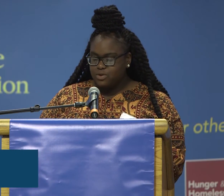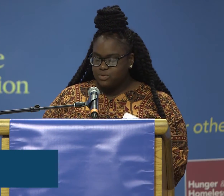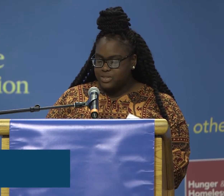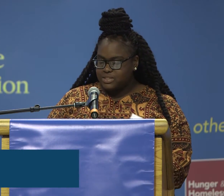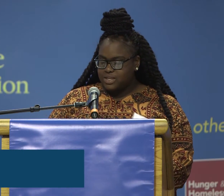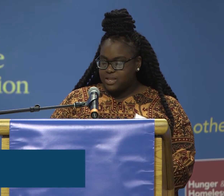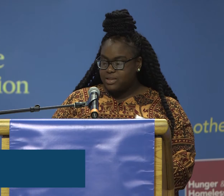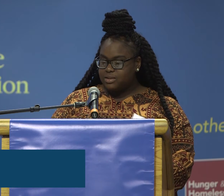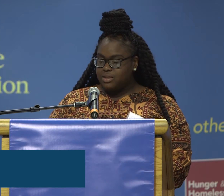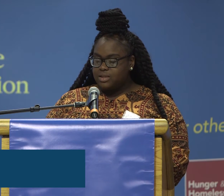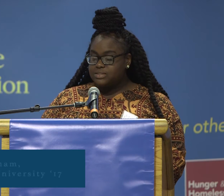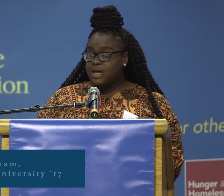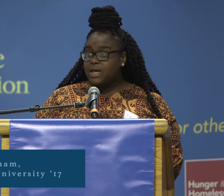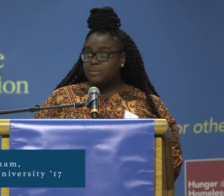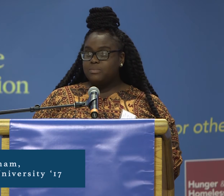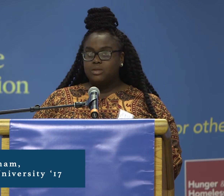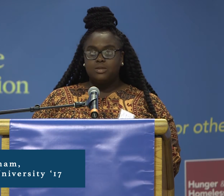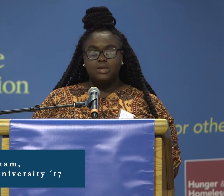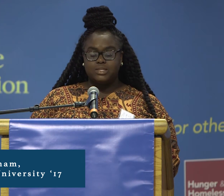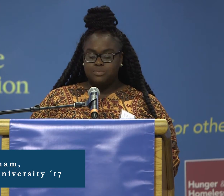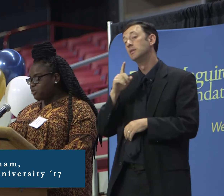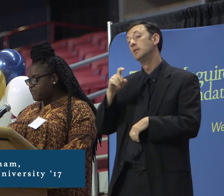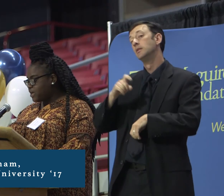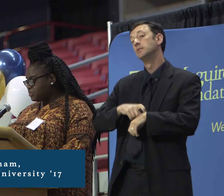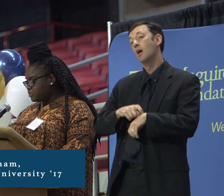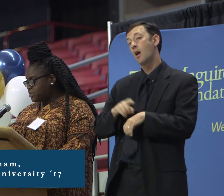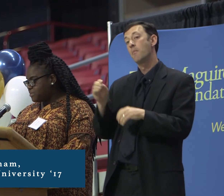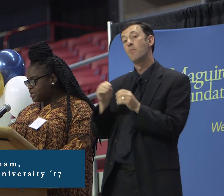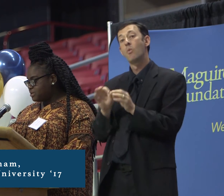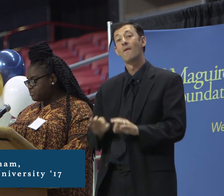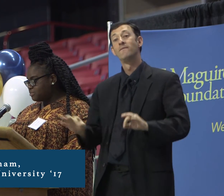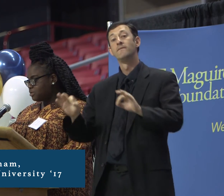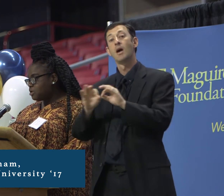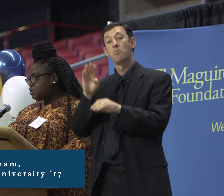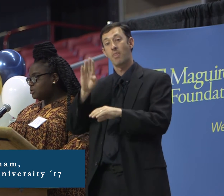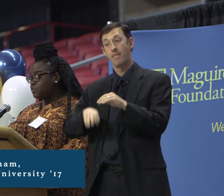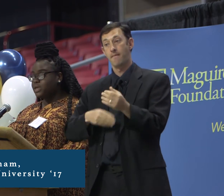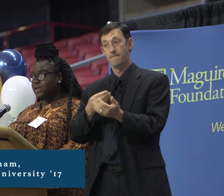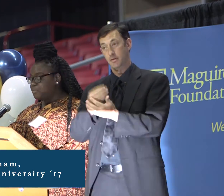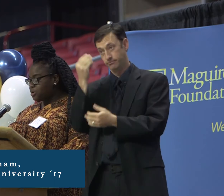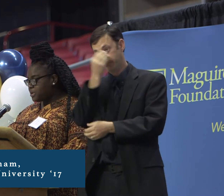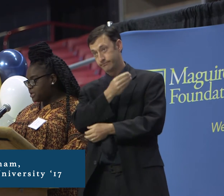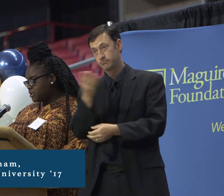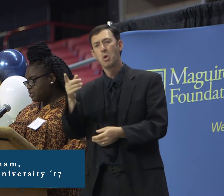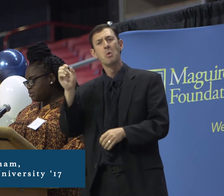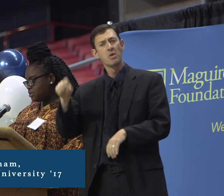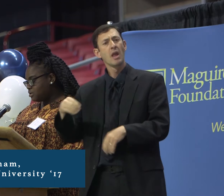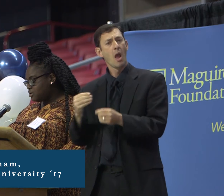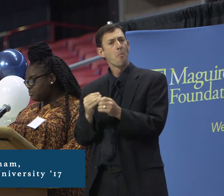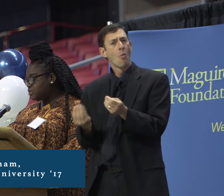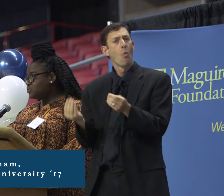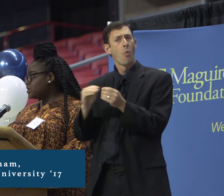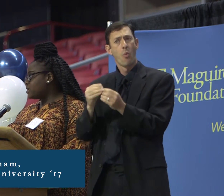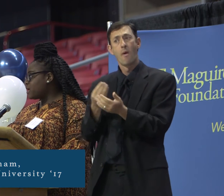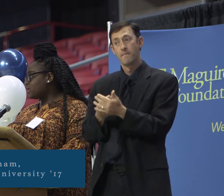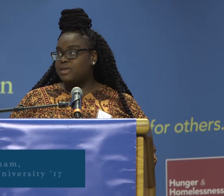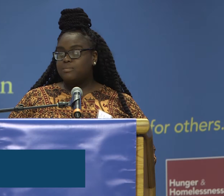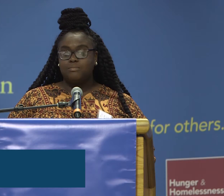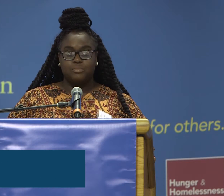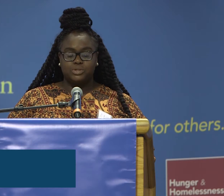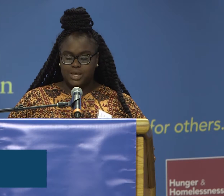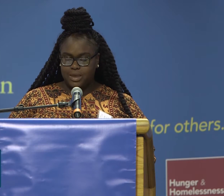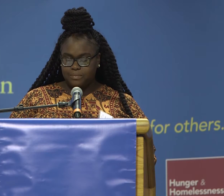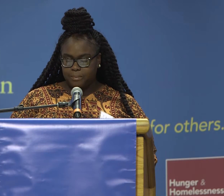John Rohn once said, "Time is more valuable than money. You can get more money, but you cannot